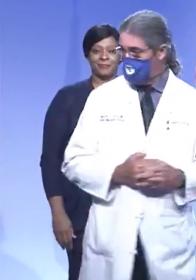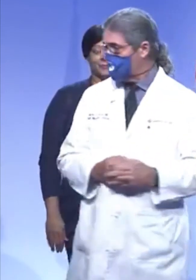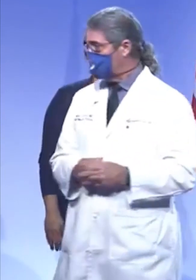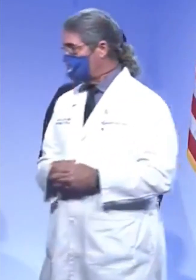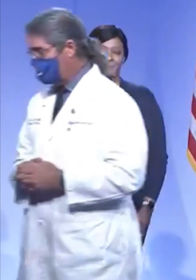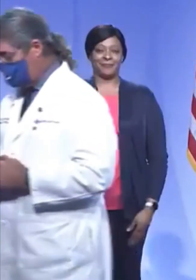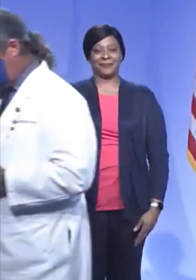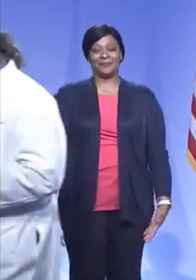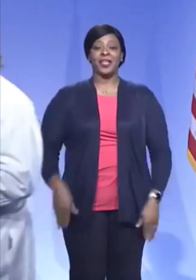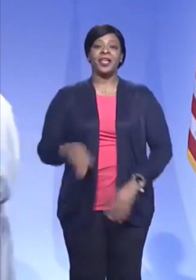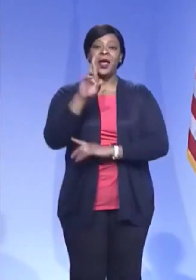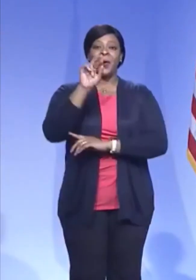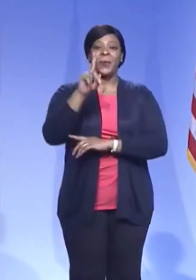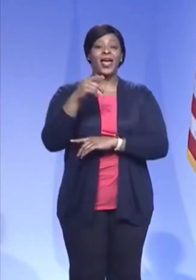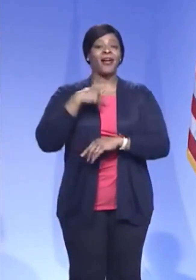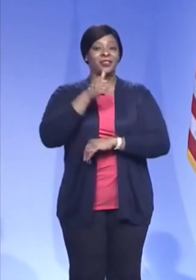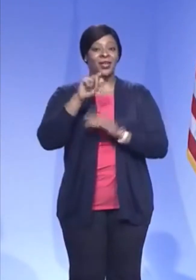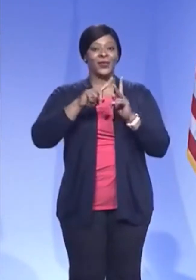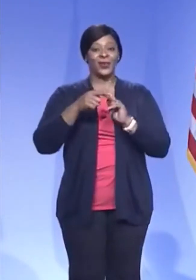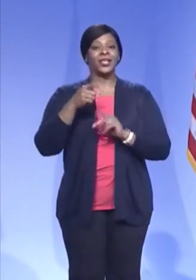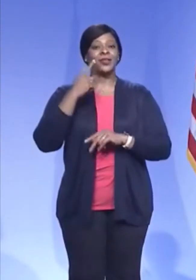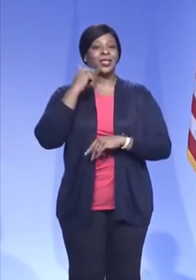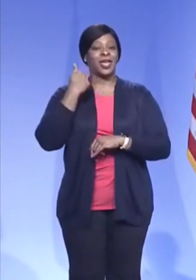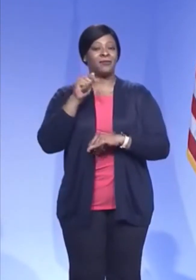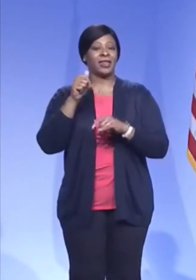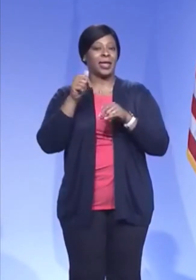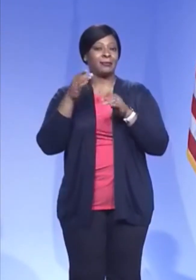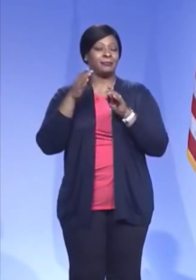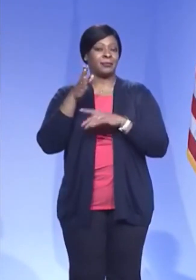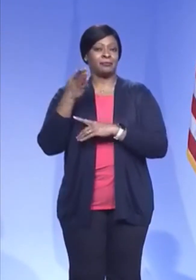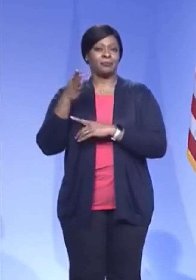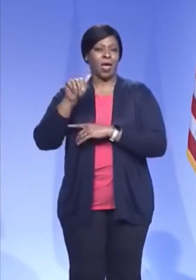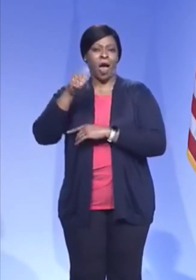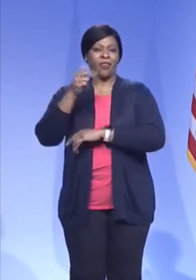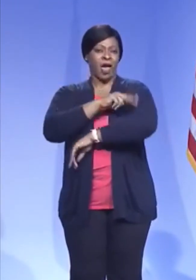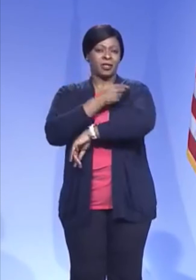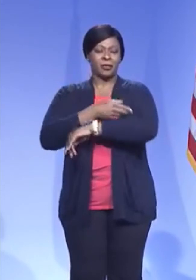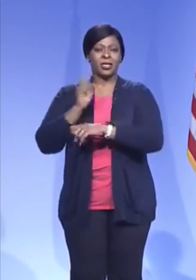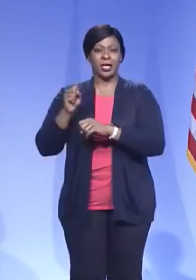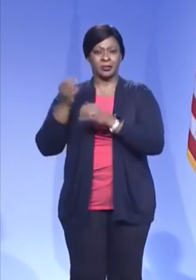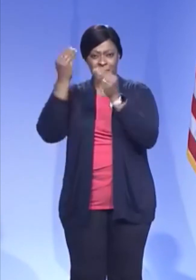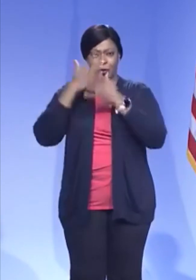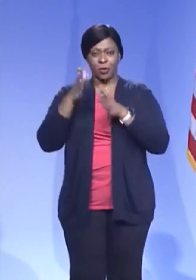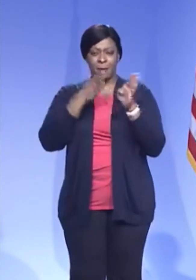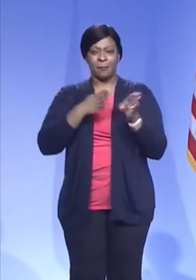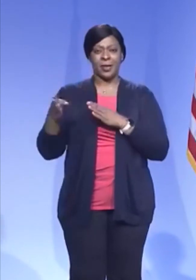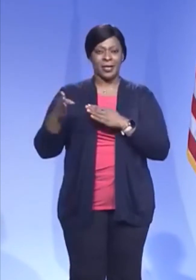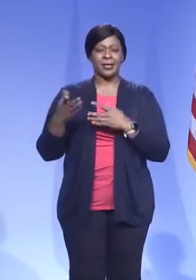about their surge plans and their, I guess, concern level or planning what they're seeing.